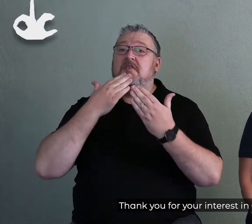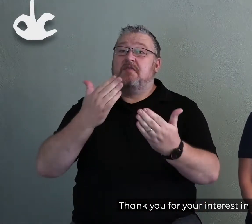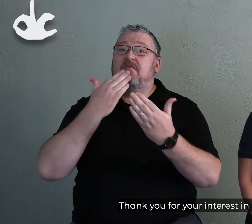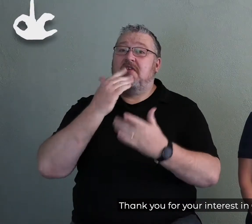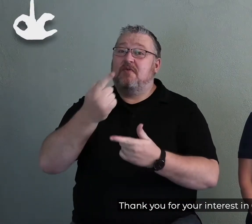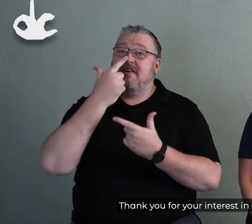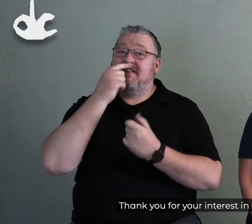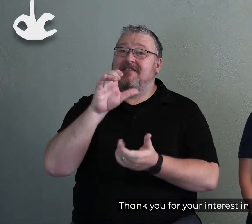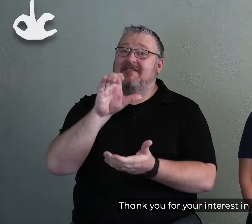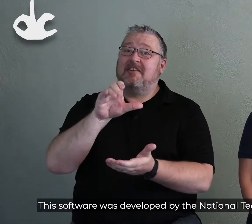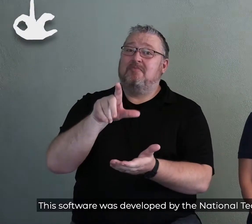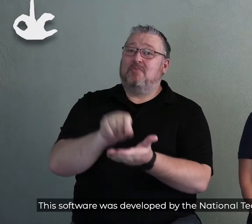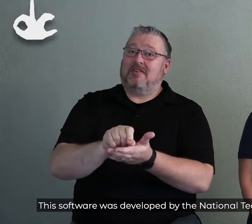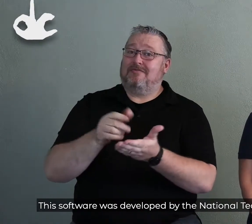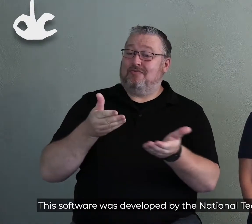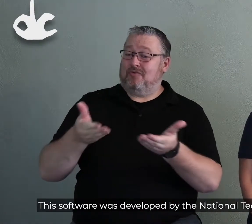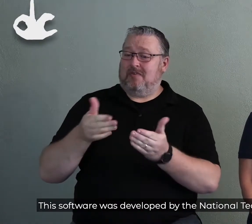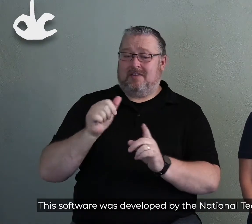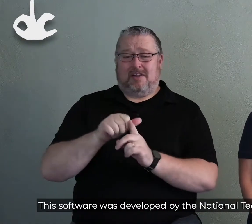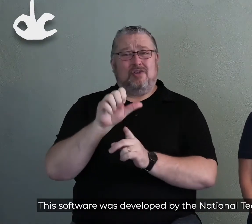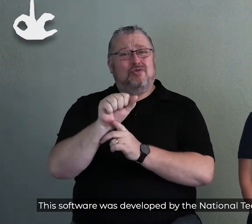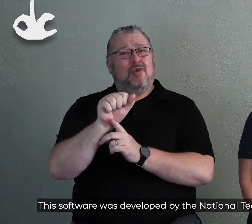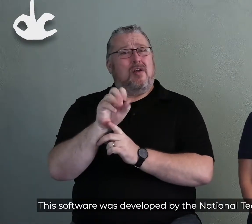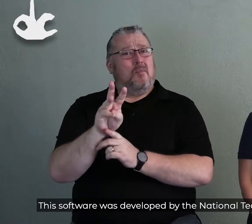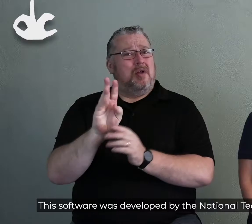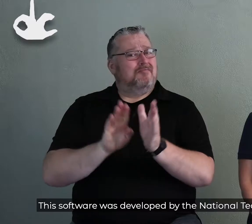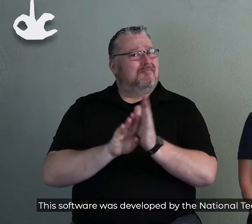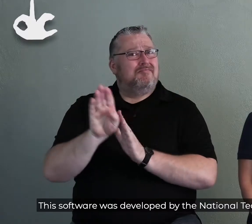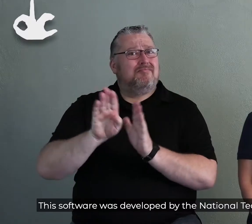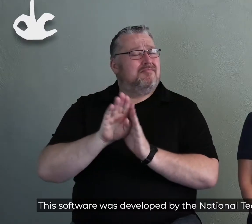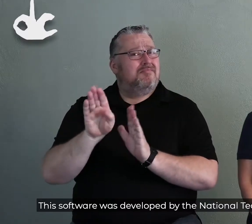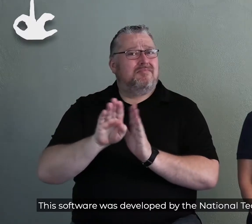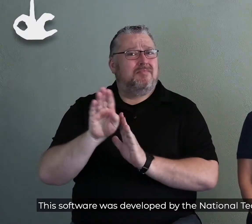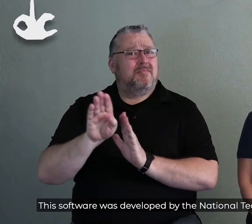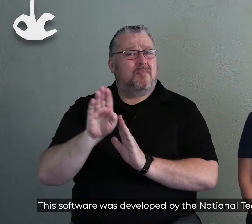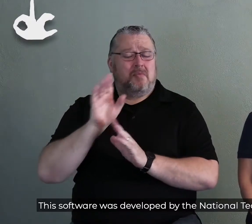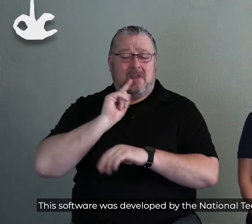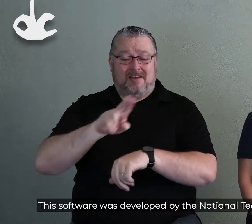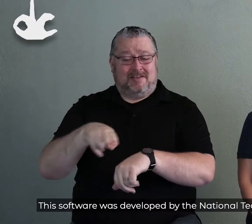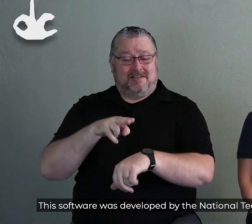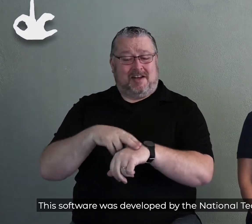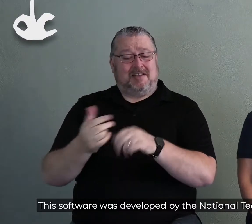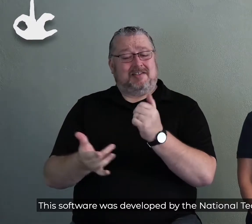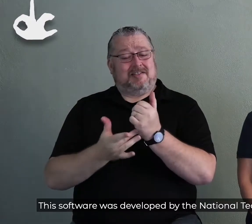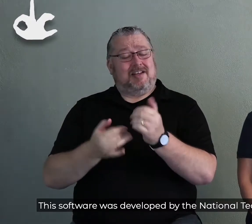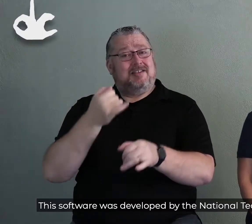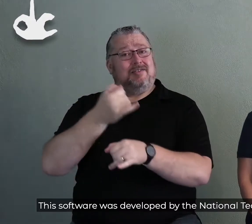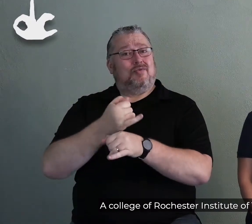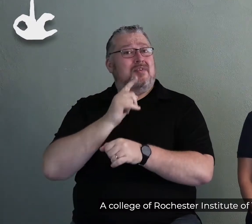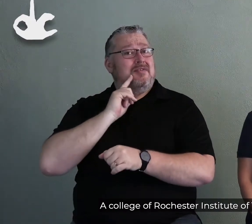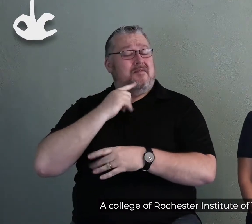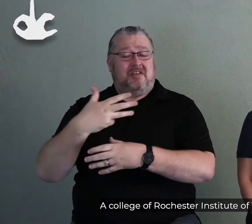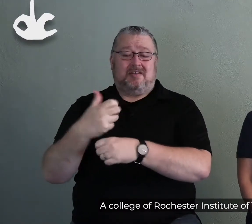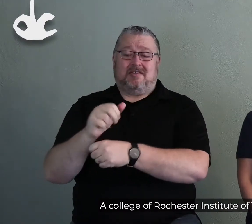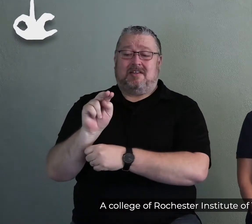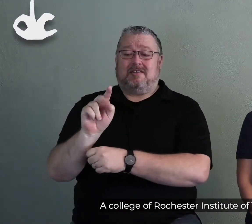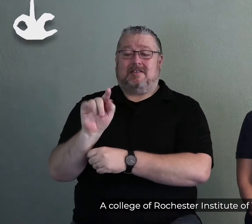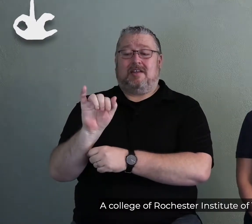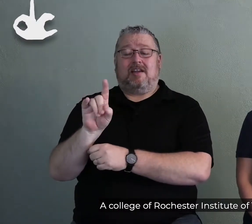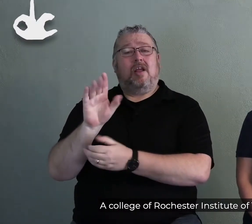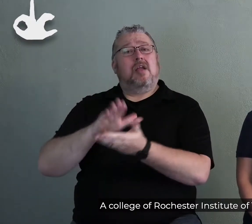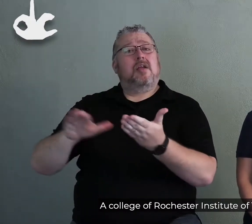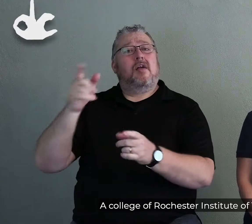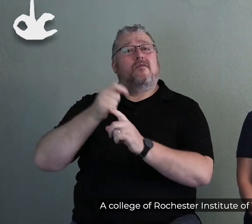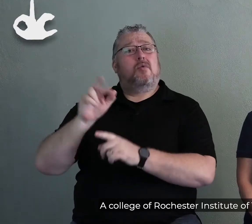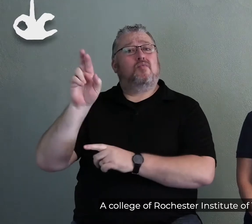interest in CPrint. This software was developed by National Technical Institute for the Deaf, a College of